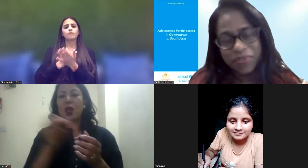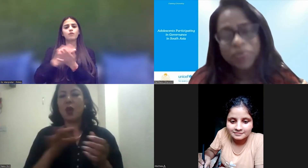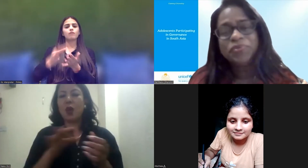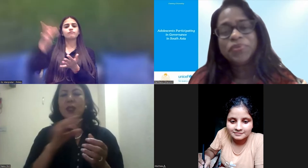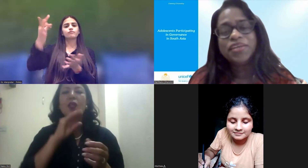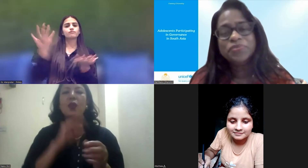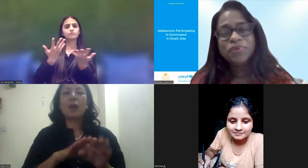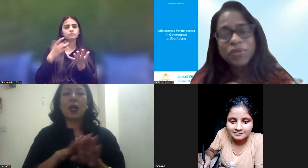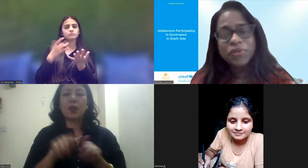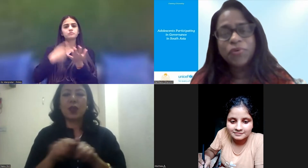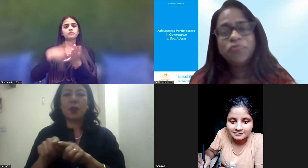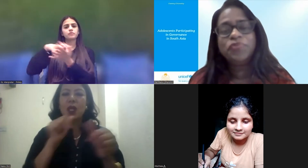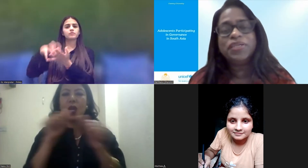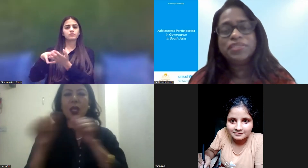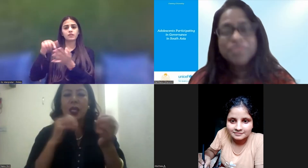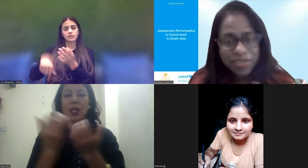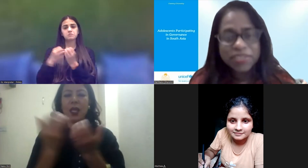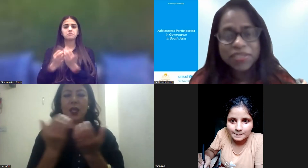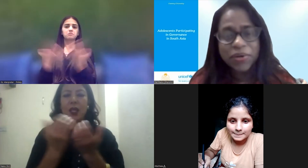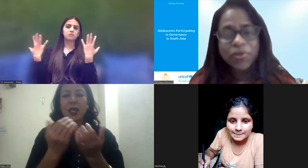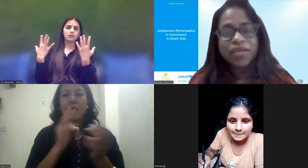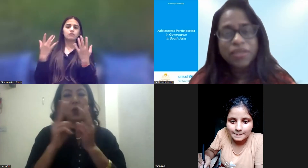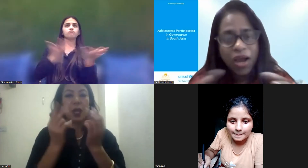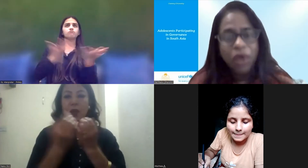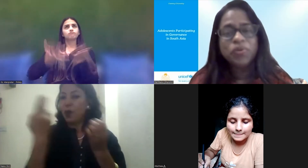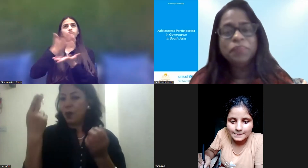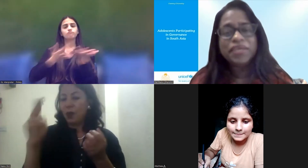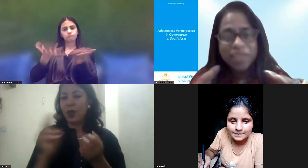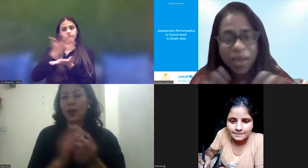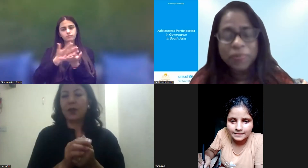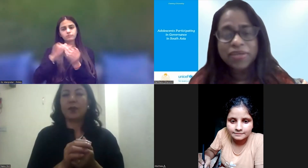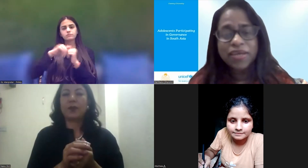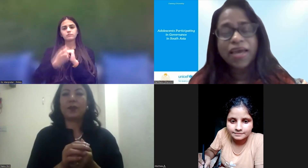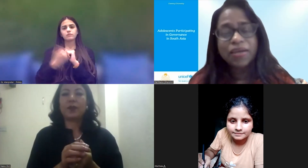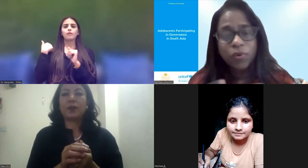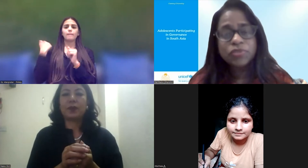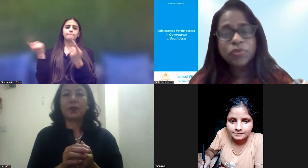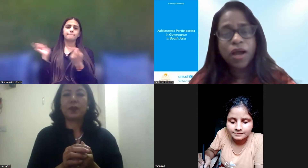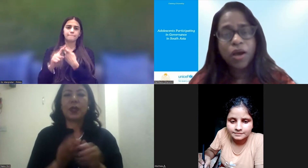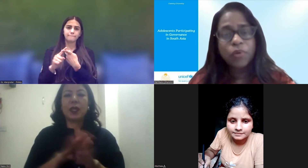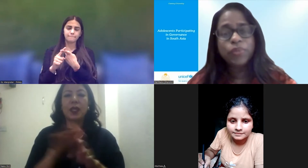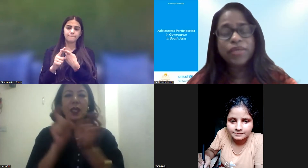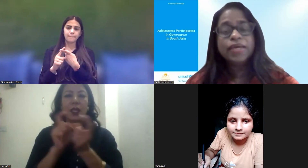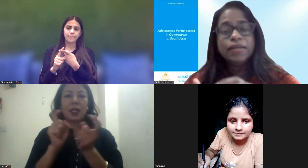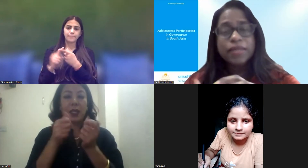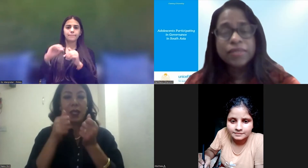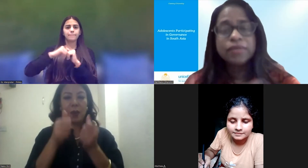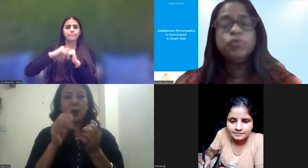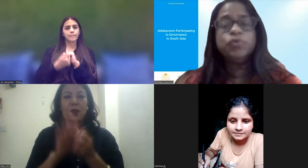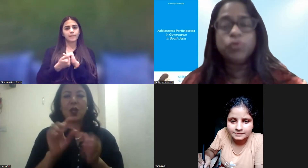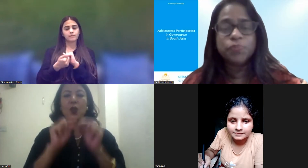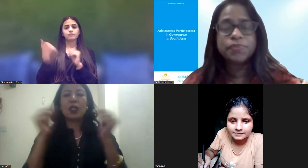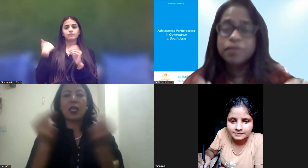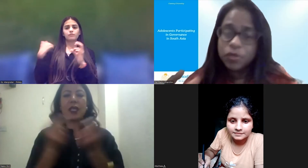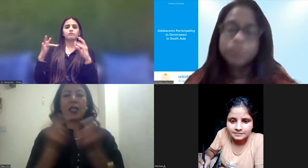level. So there's a lot of discussion now in how we make it happen and also how we link